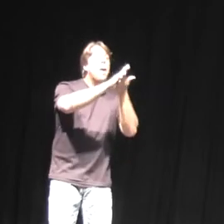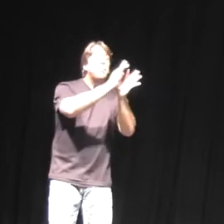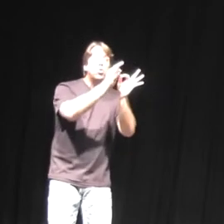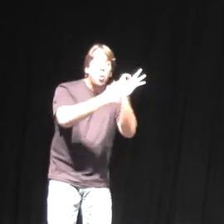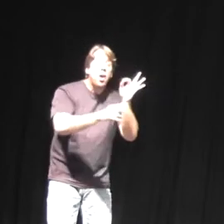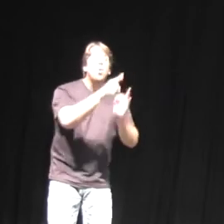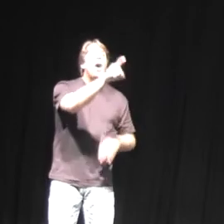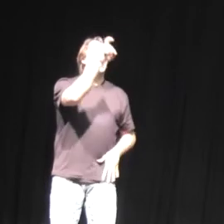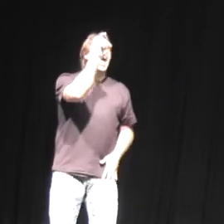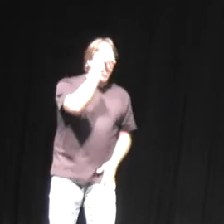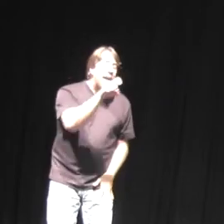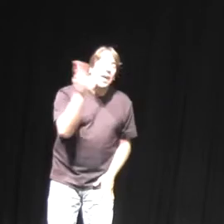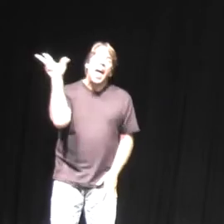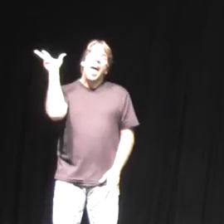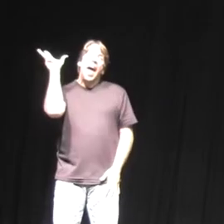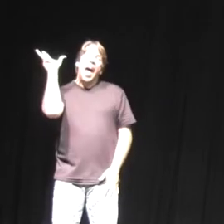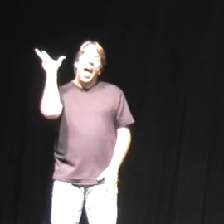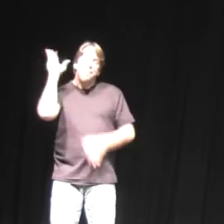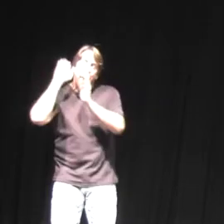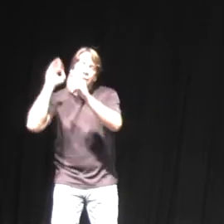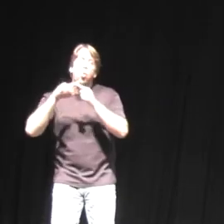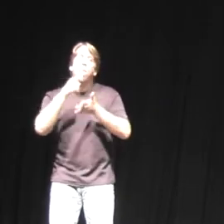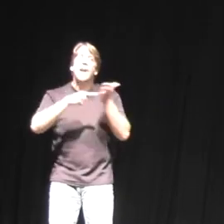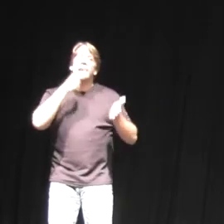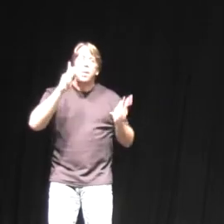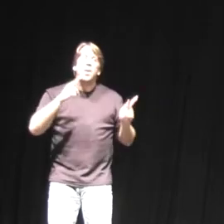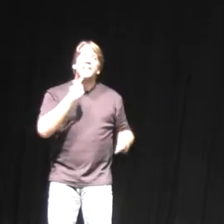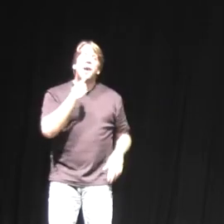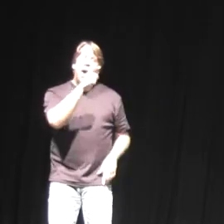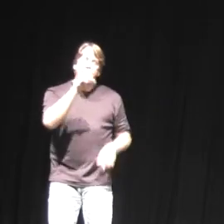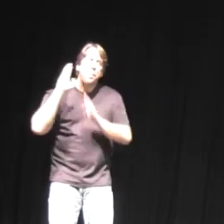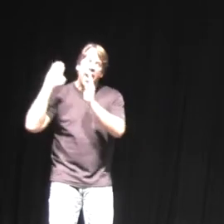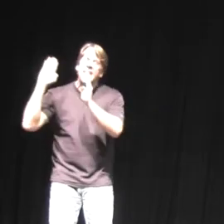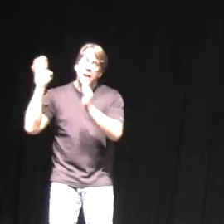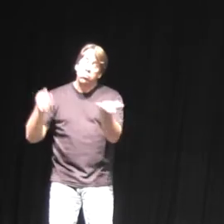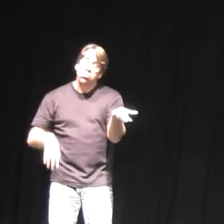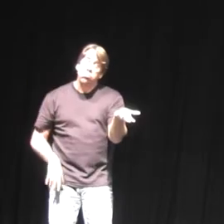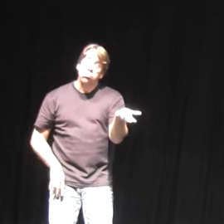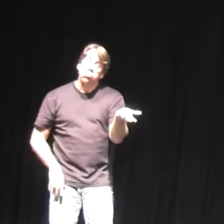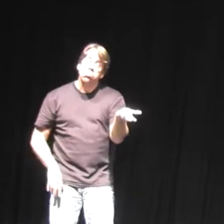that you actually have to start listening to what people say.